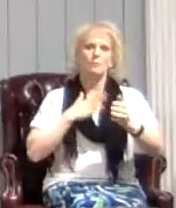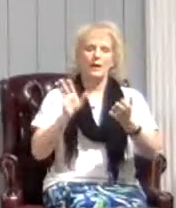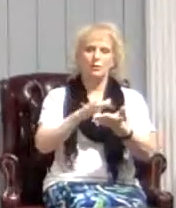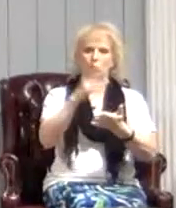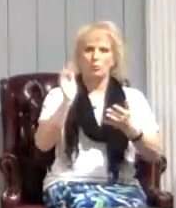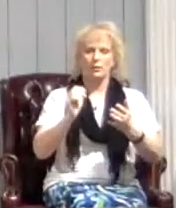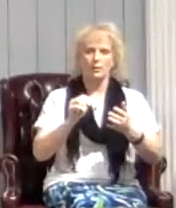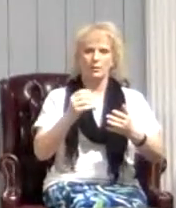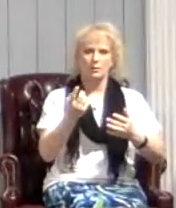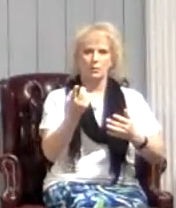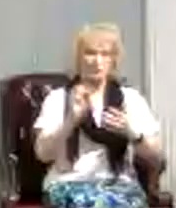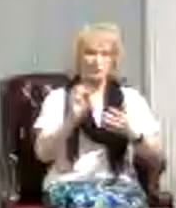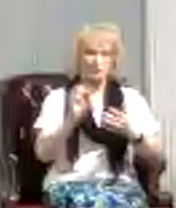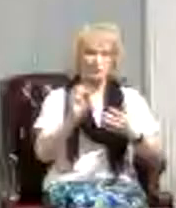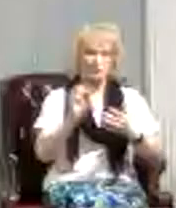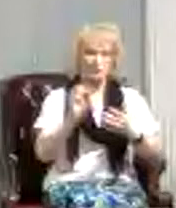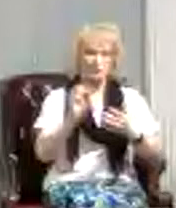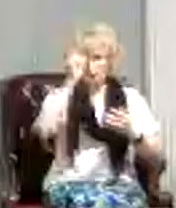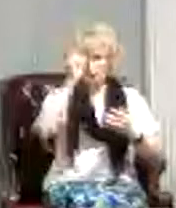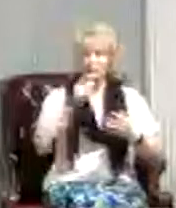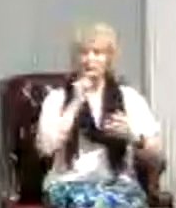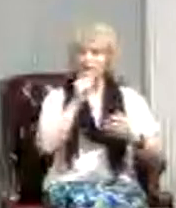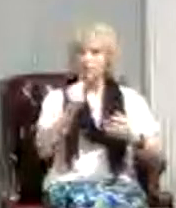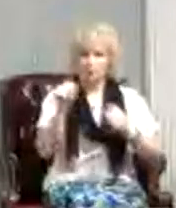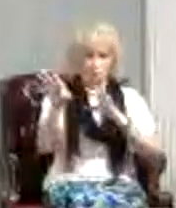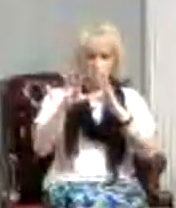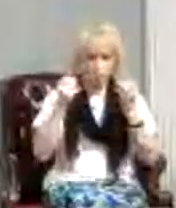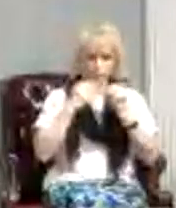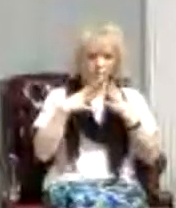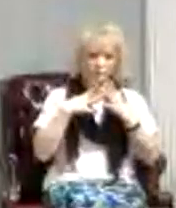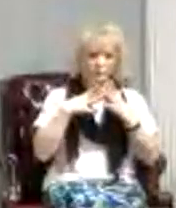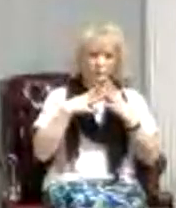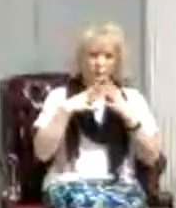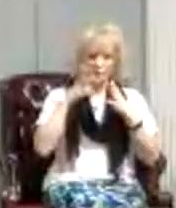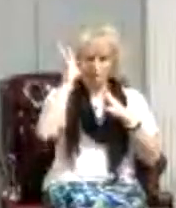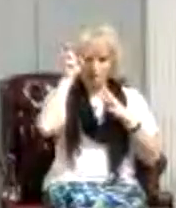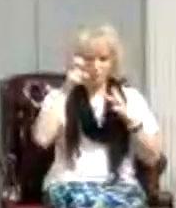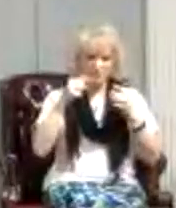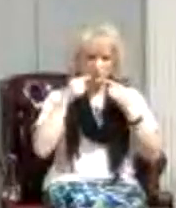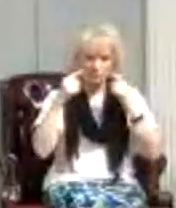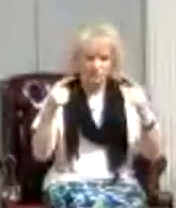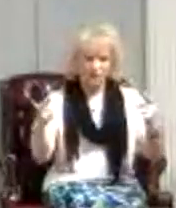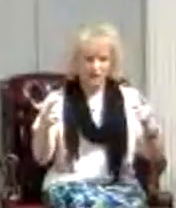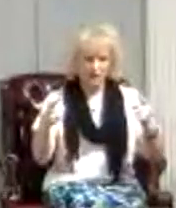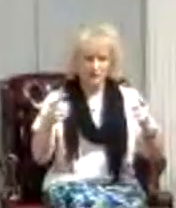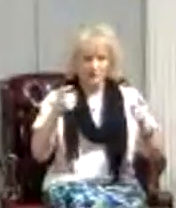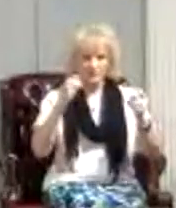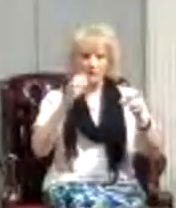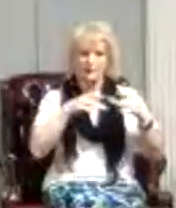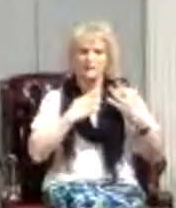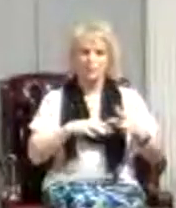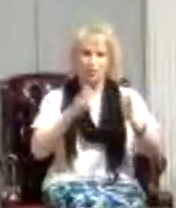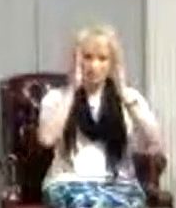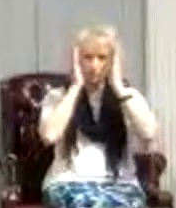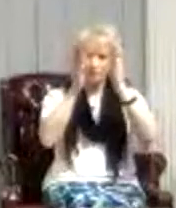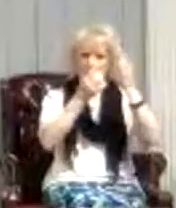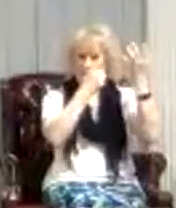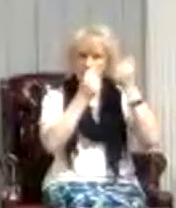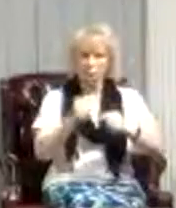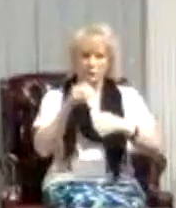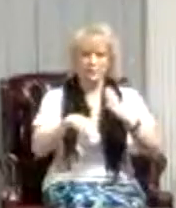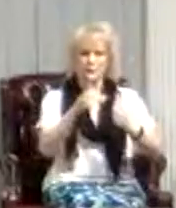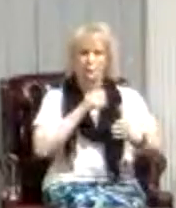Psalm 112 and verse 8 of evil tidings. "His heart is fixed, trusting in the